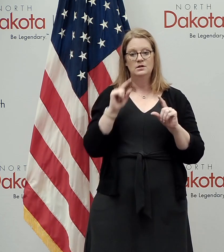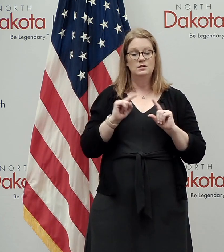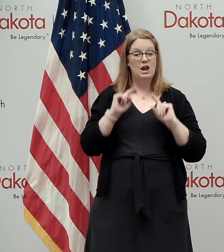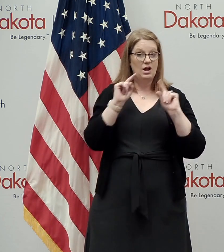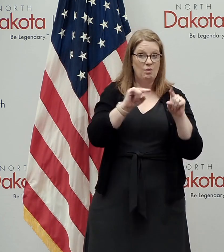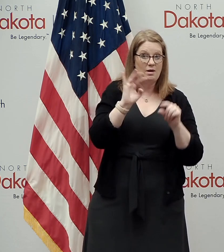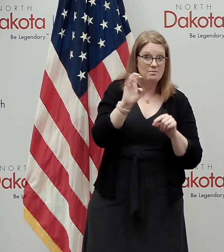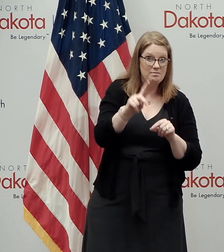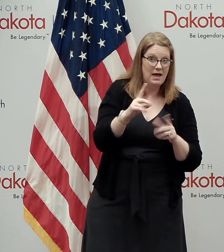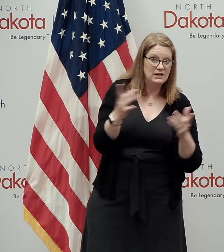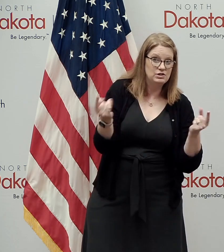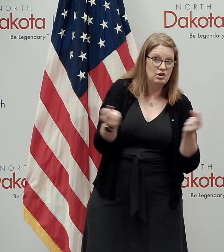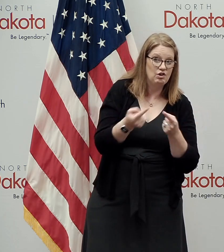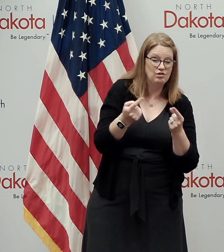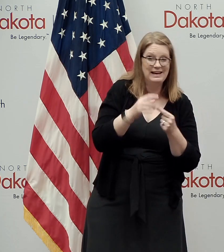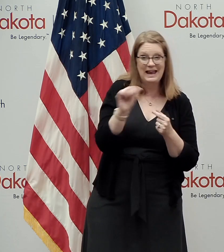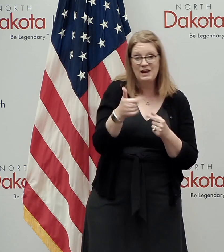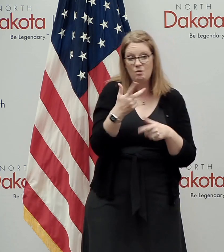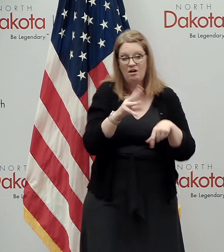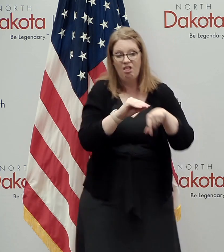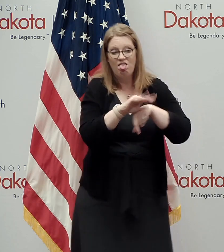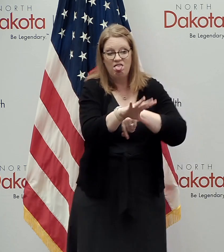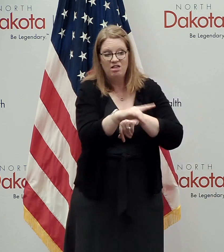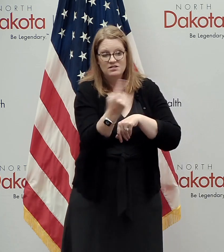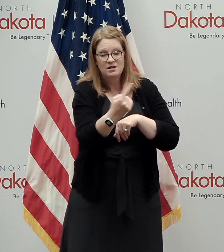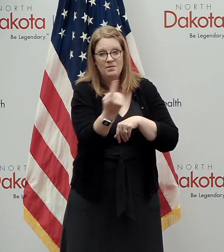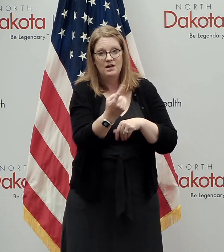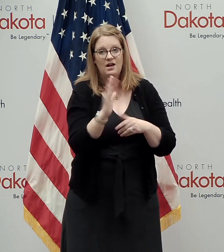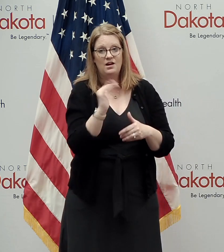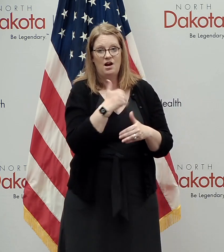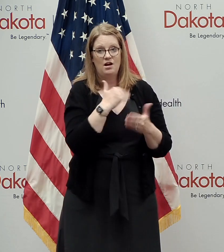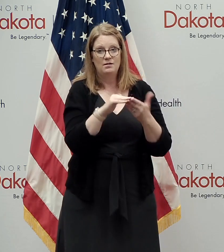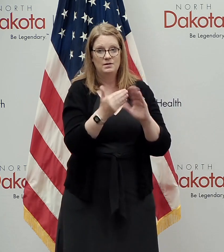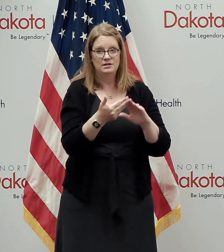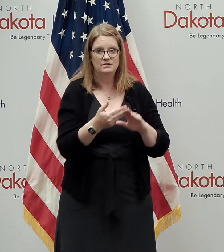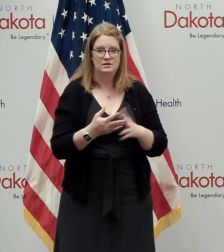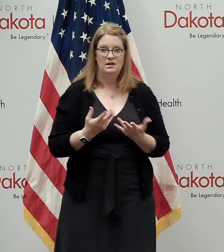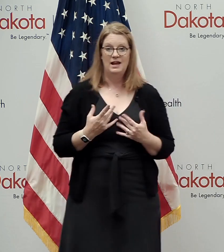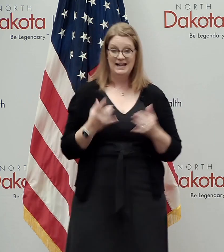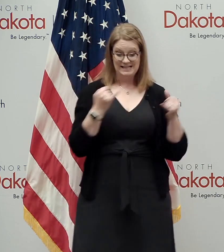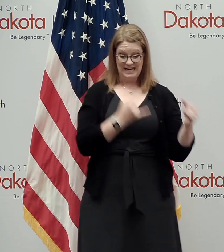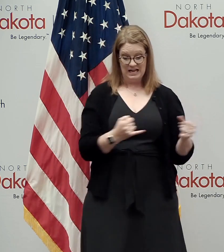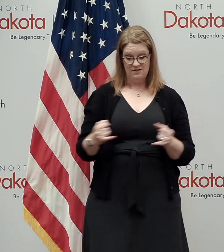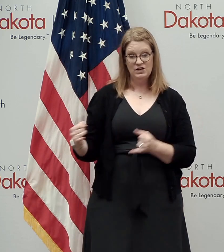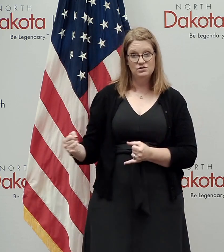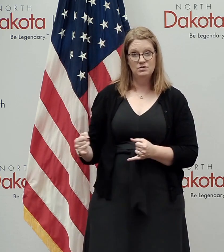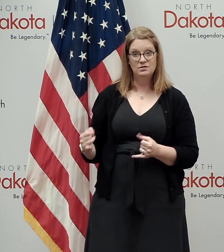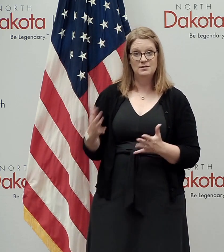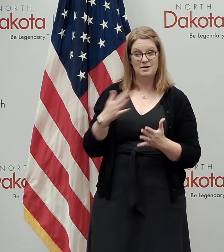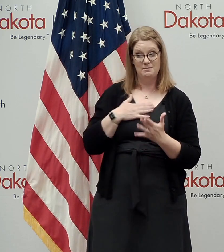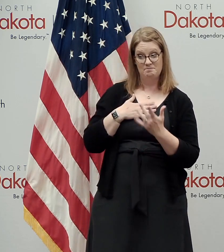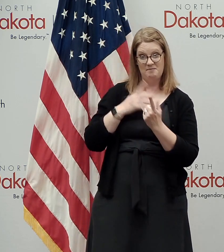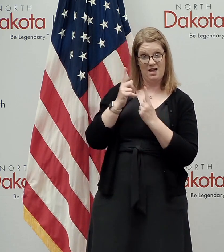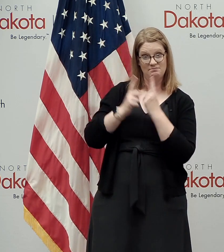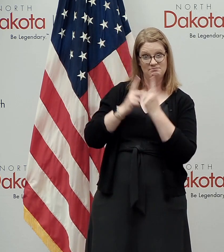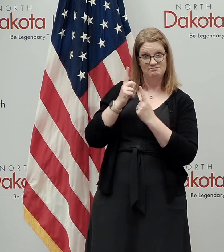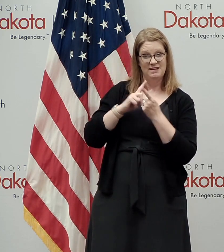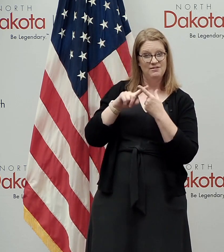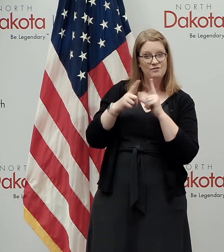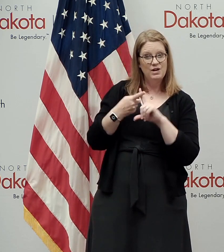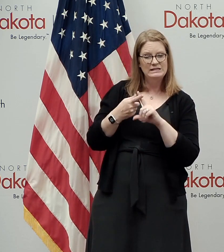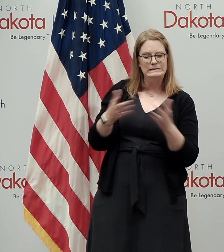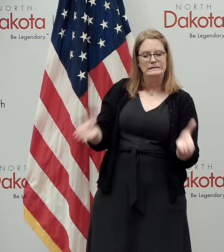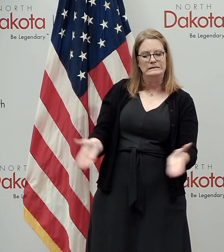vulnerable populations on our campus communities. As an individual, I encourage all of my peers to take the opportunity to